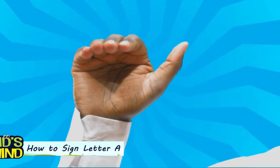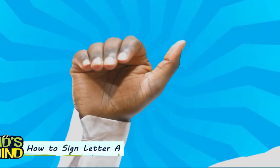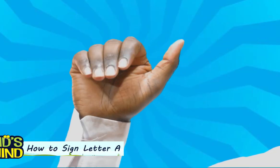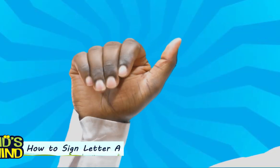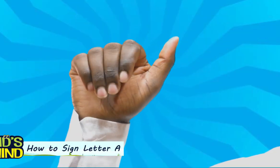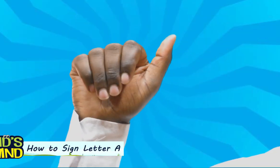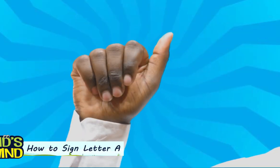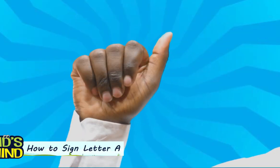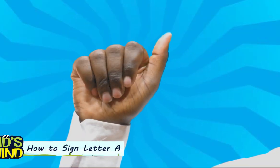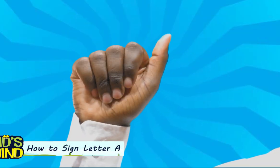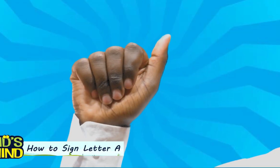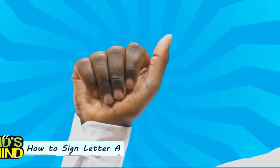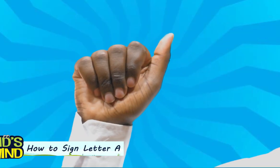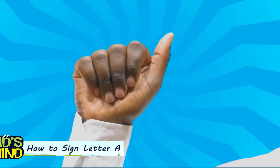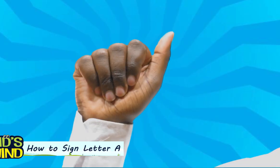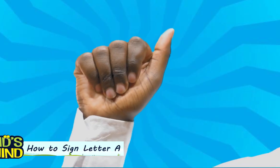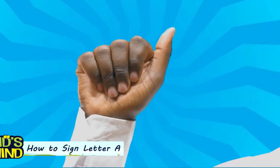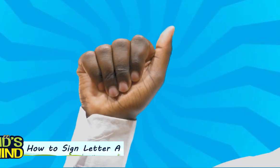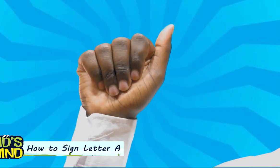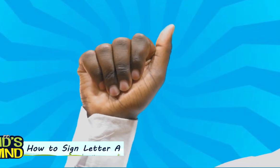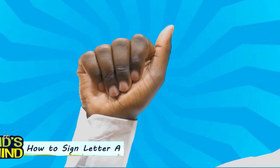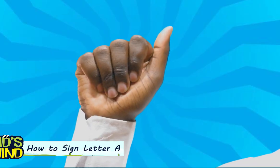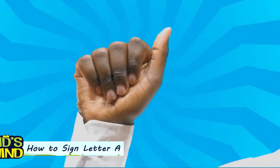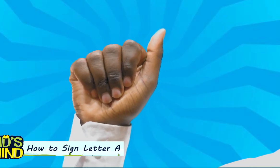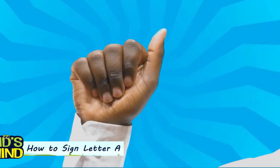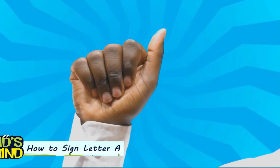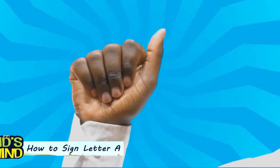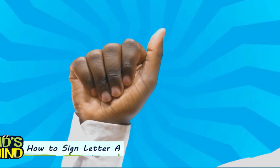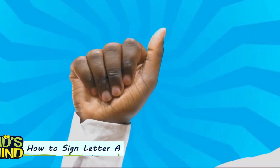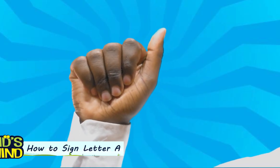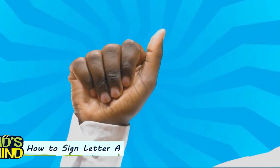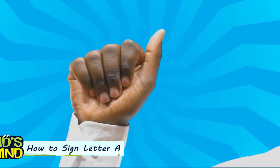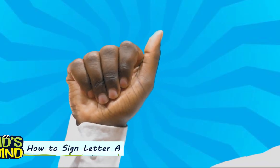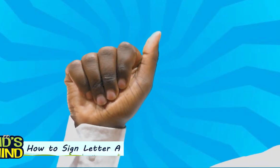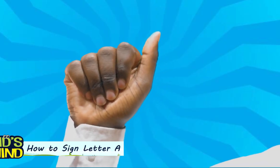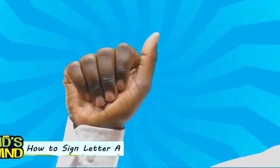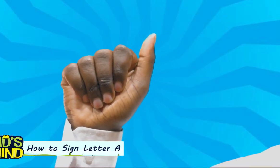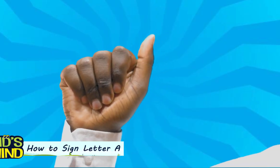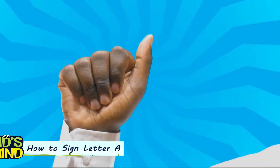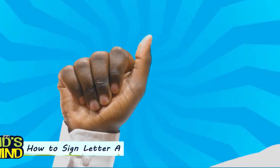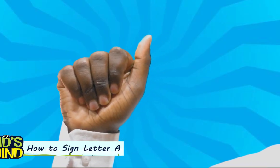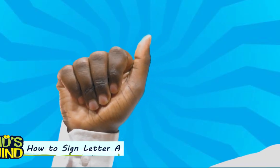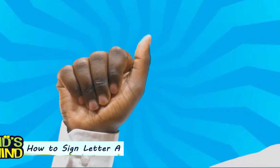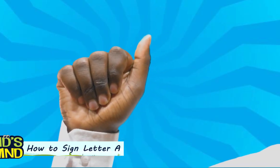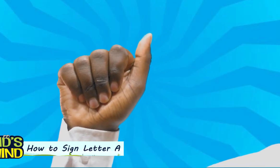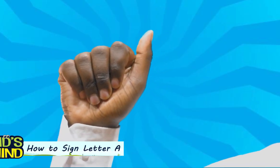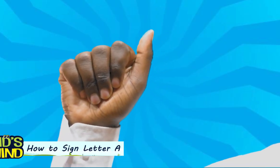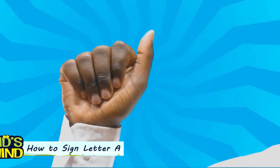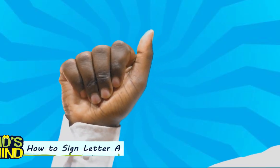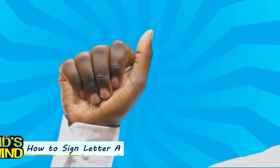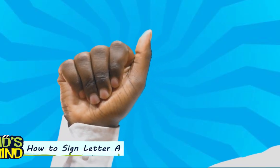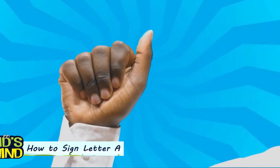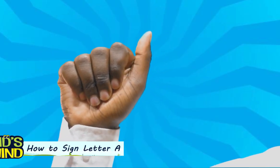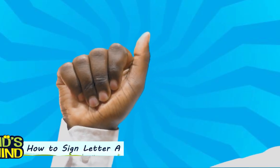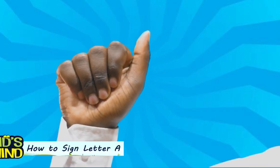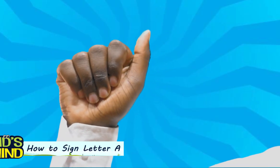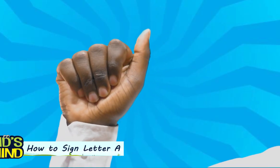4 fingers like that. You remain with the thumb. So that, kids, is letter? Yes, correct. That